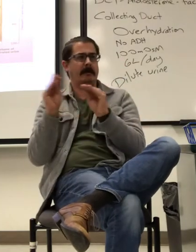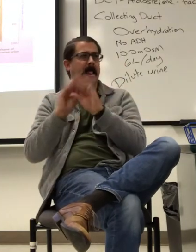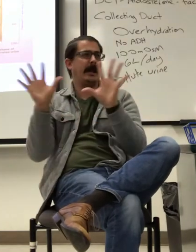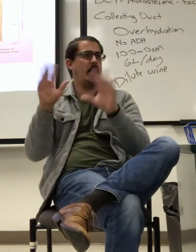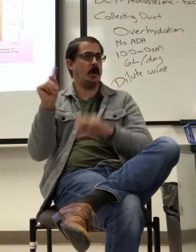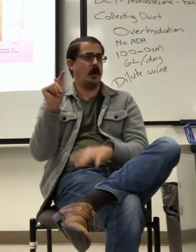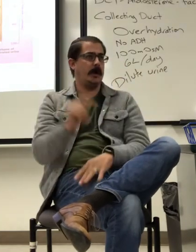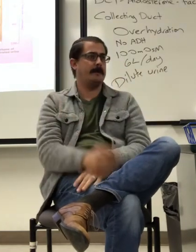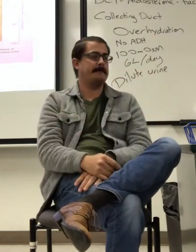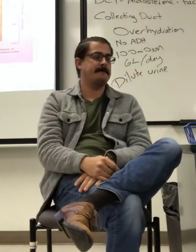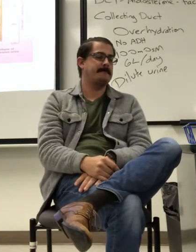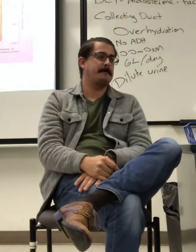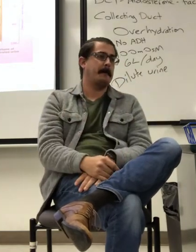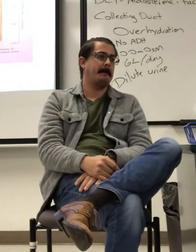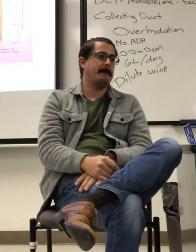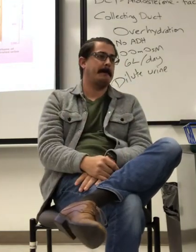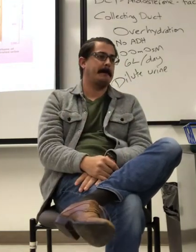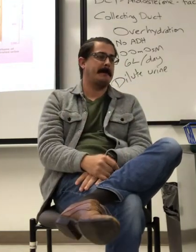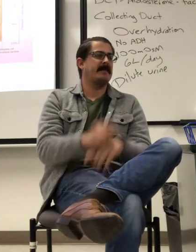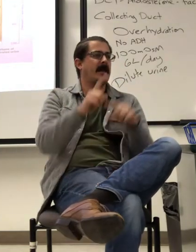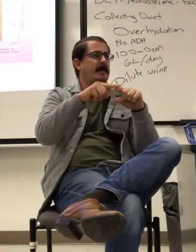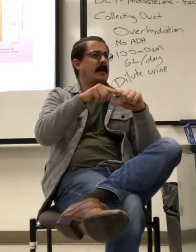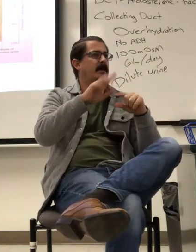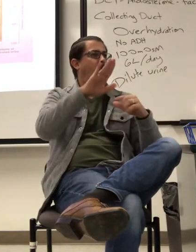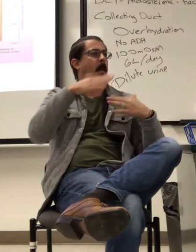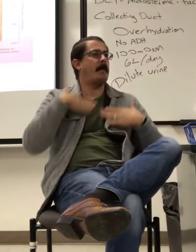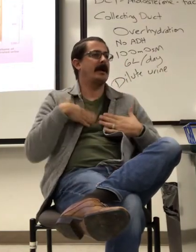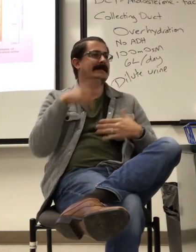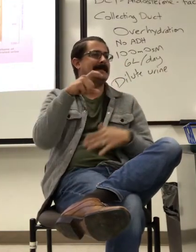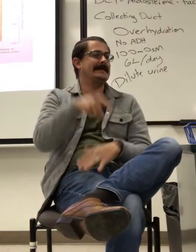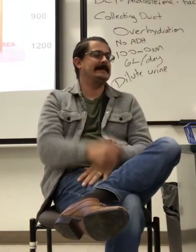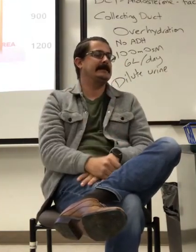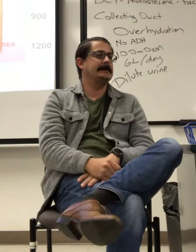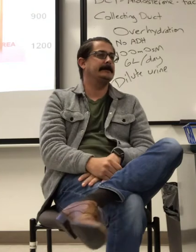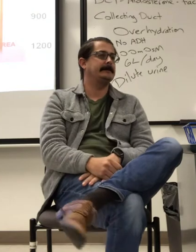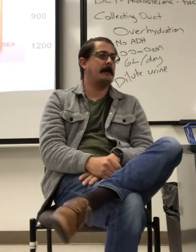dilute urine, depending on the body's needs. Okay.